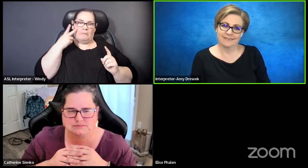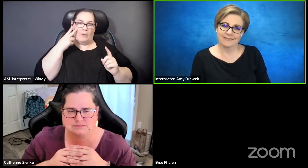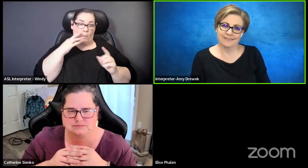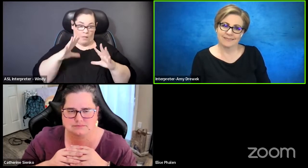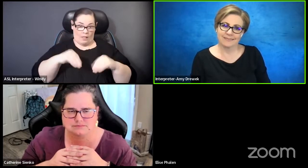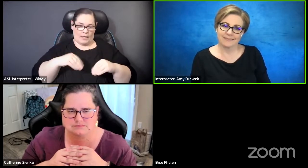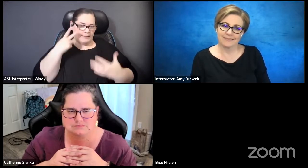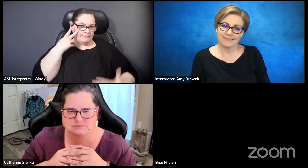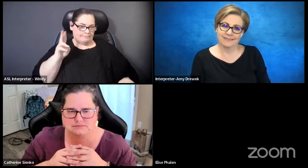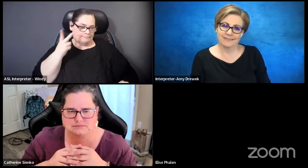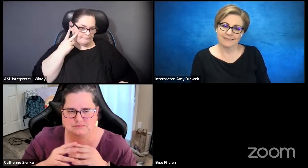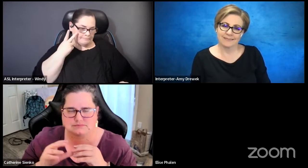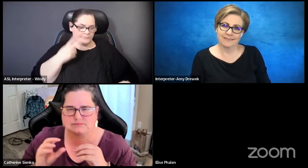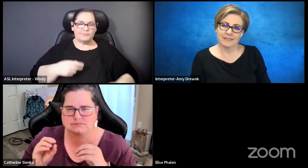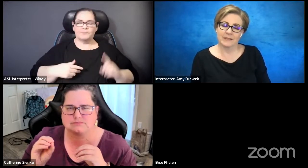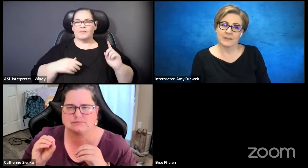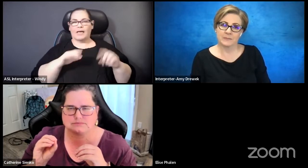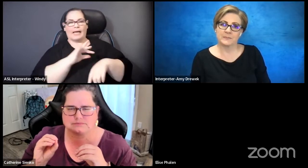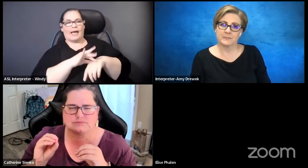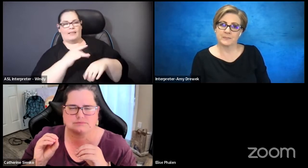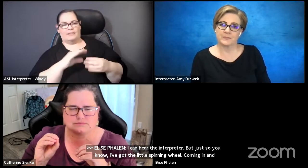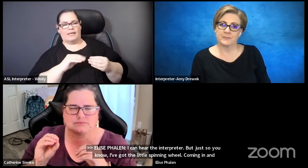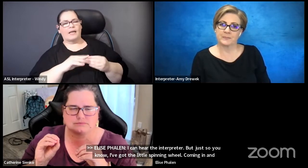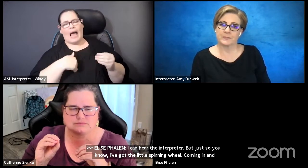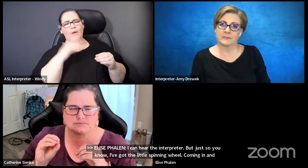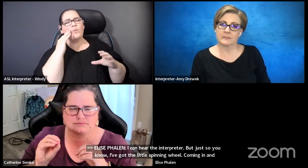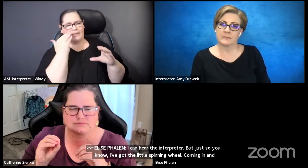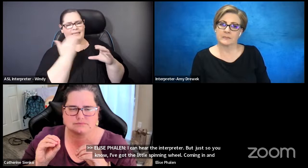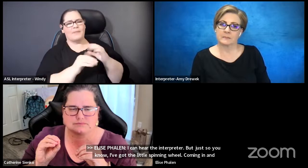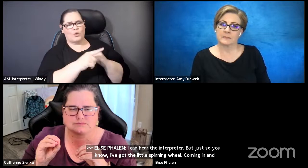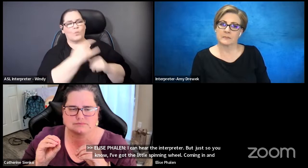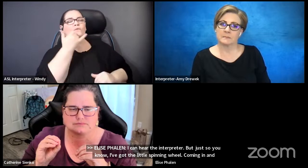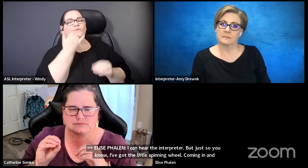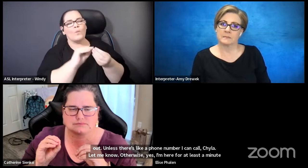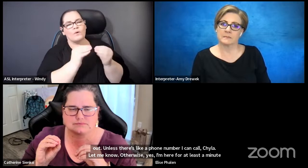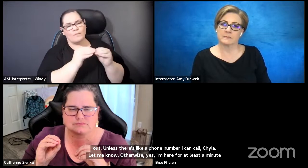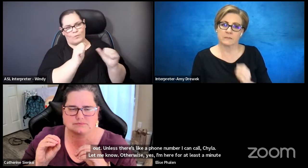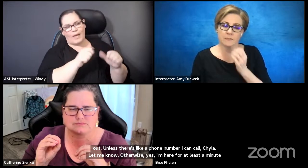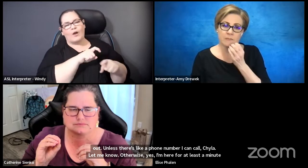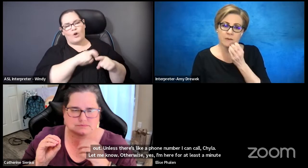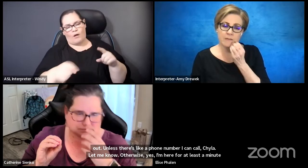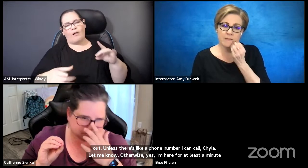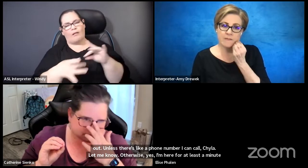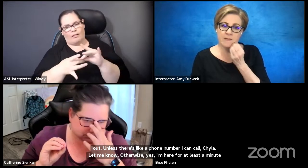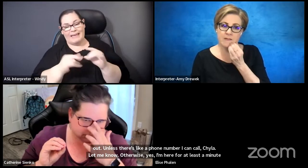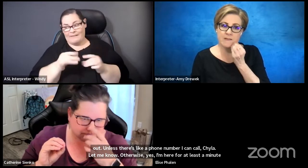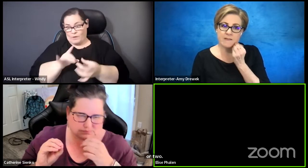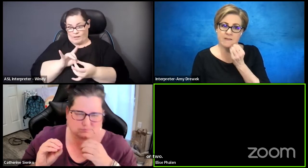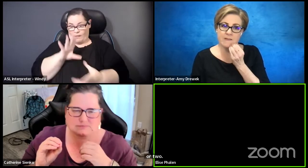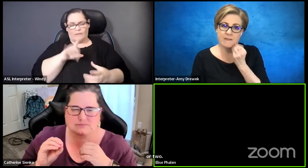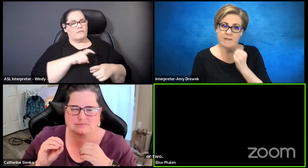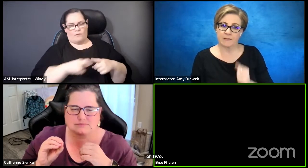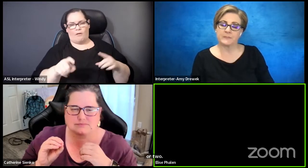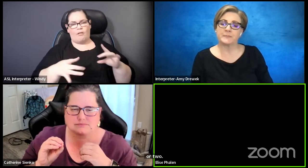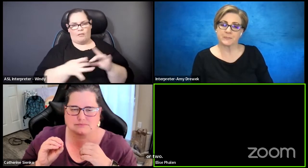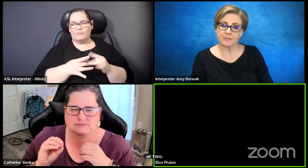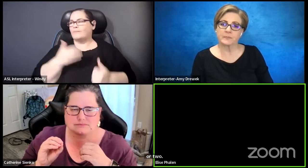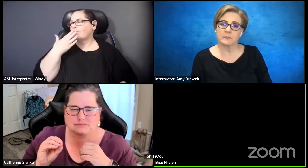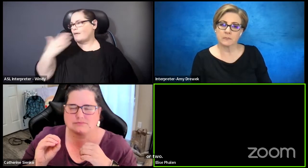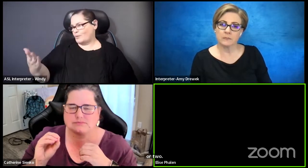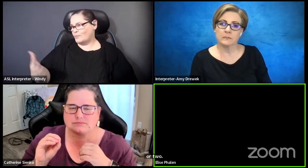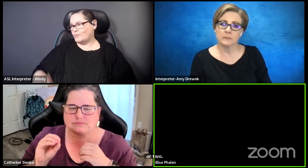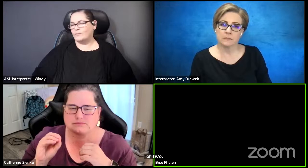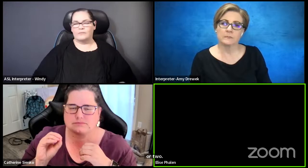at This a is time. Kyla. Elise, I will go ahead and just email over a phone number to you just in case you get disconnected. Okay, thanks.